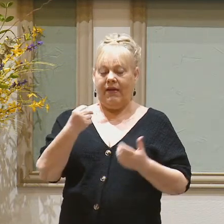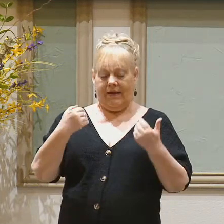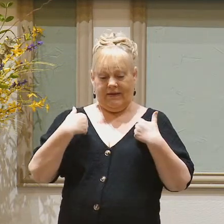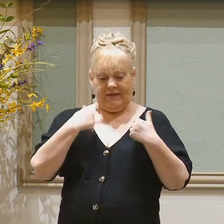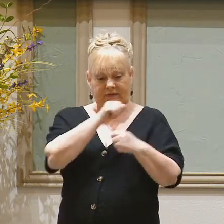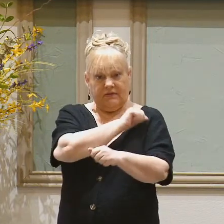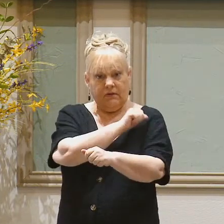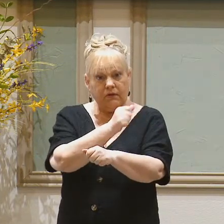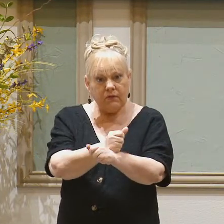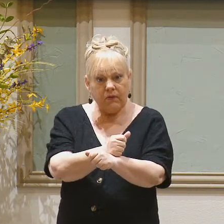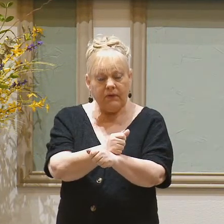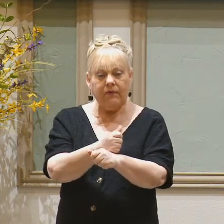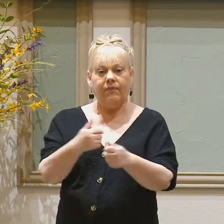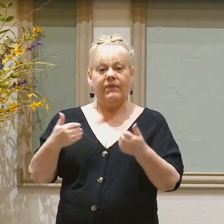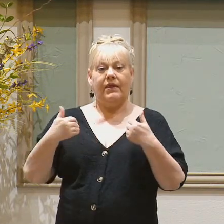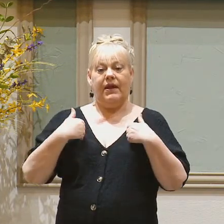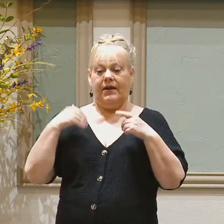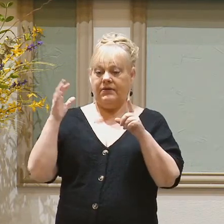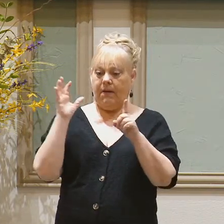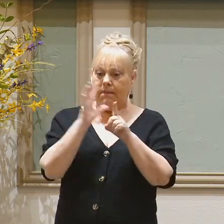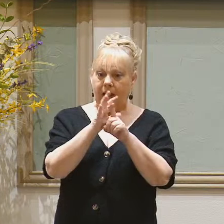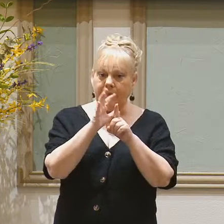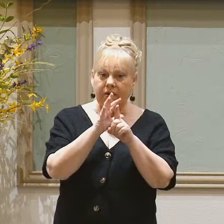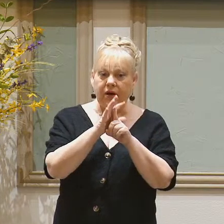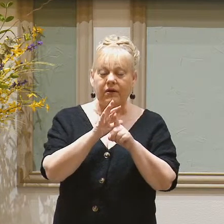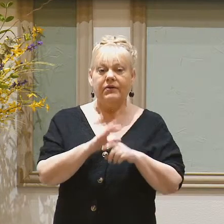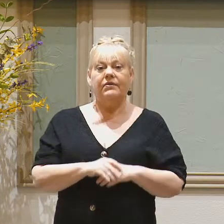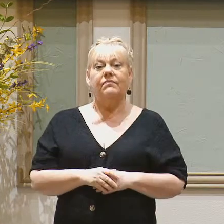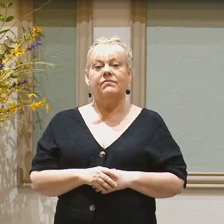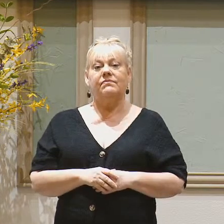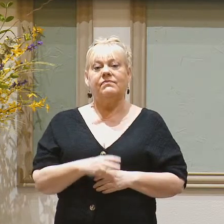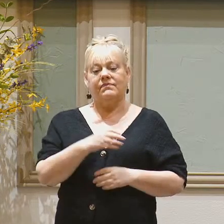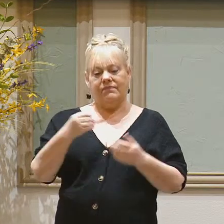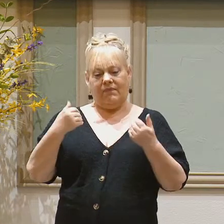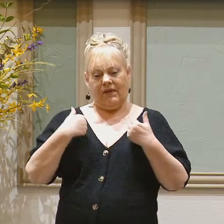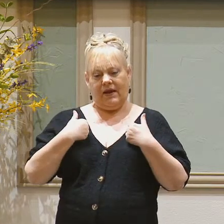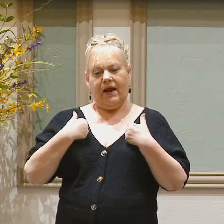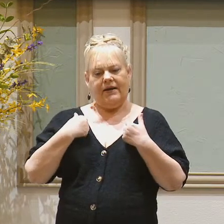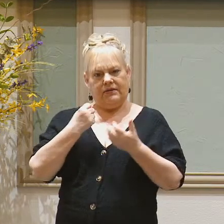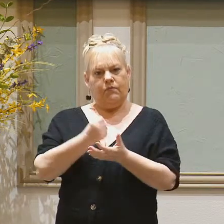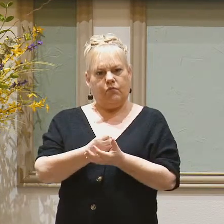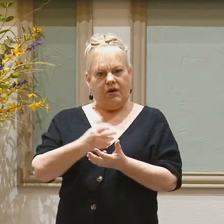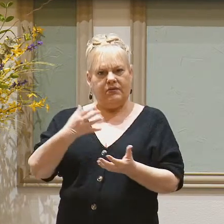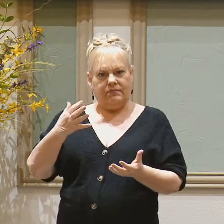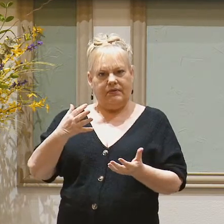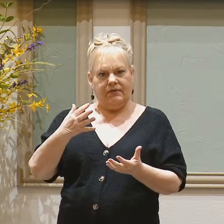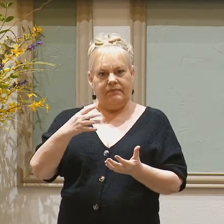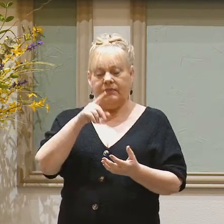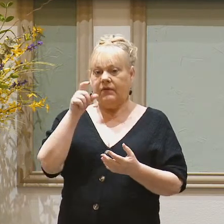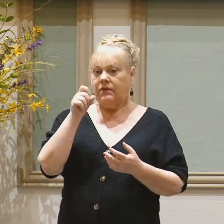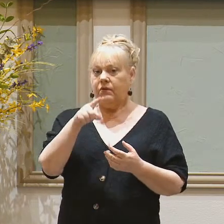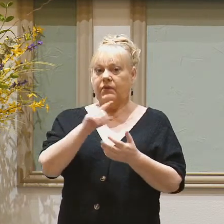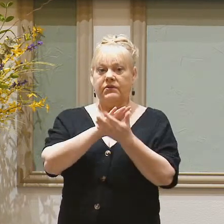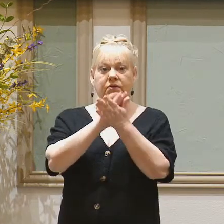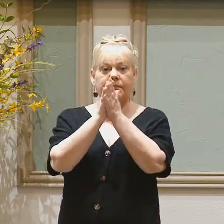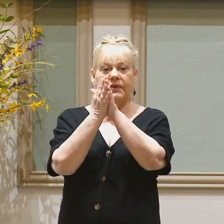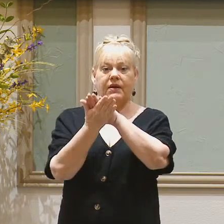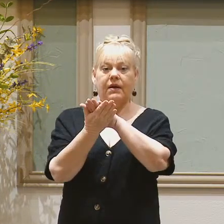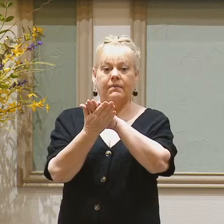authority, he has popularity, and he has prosperity. And the question then